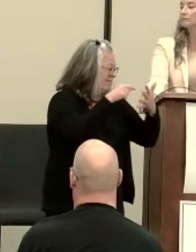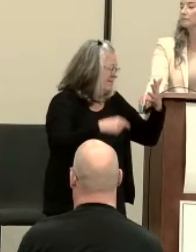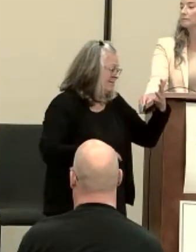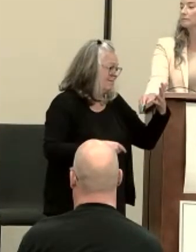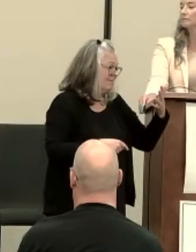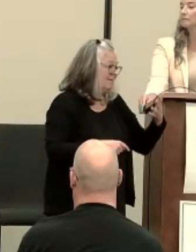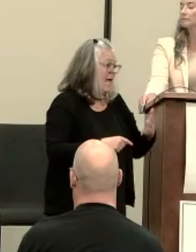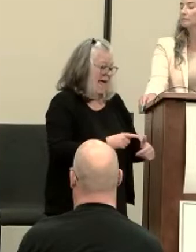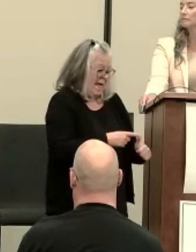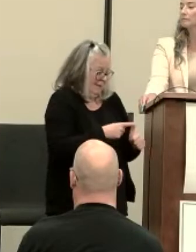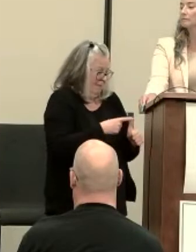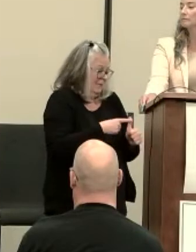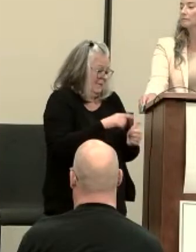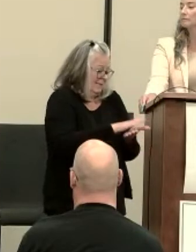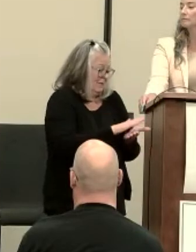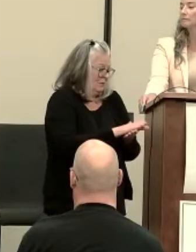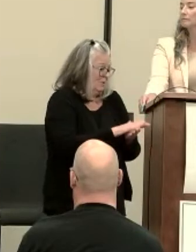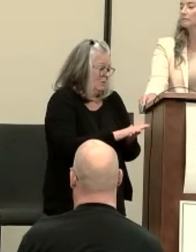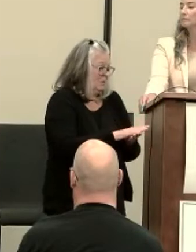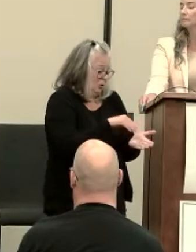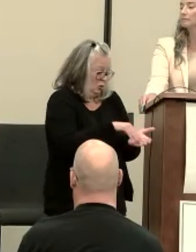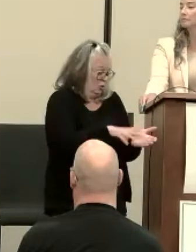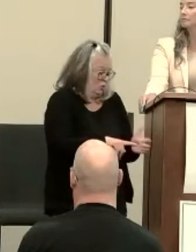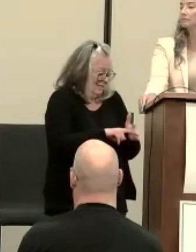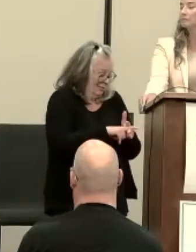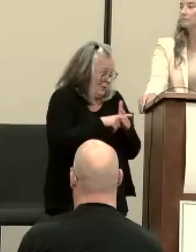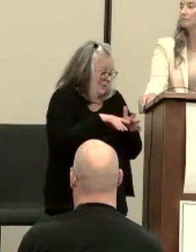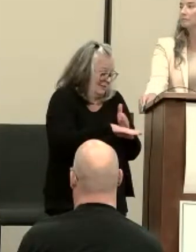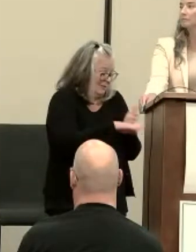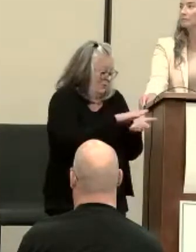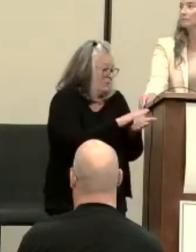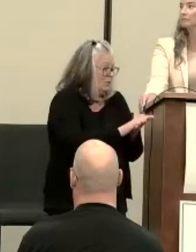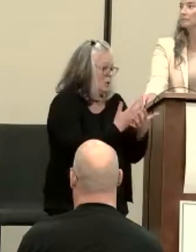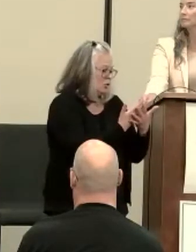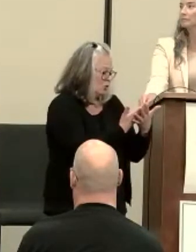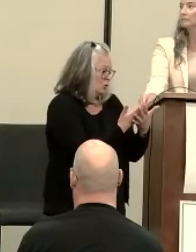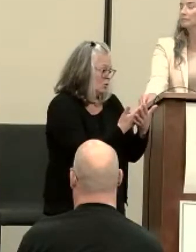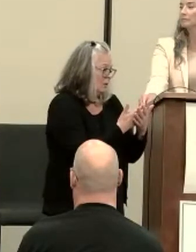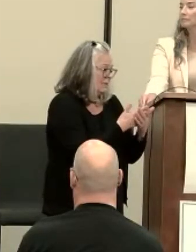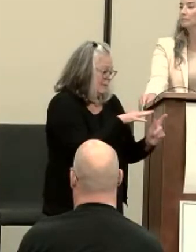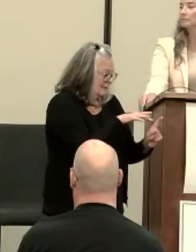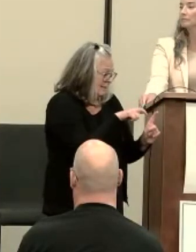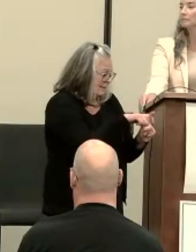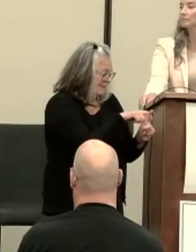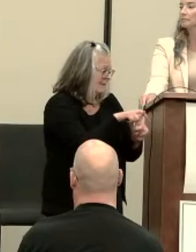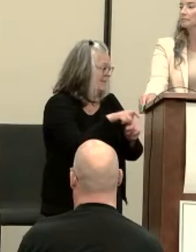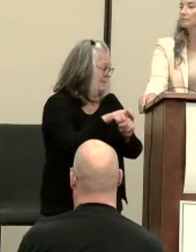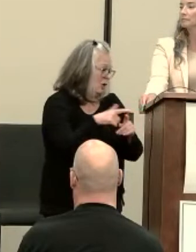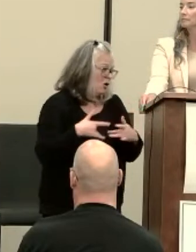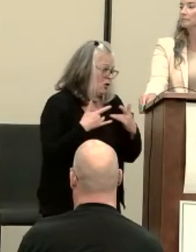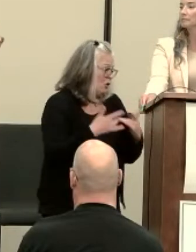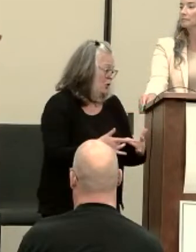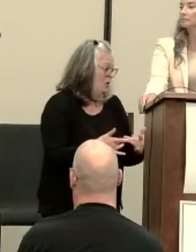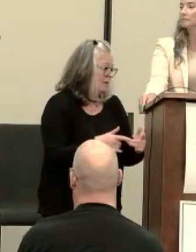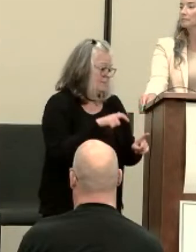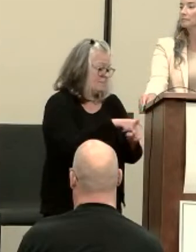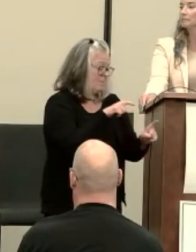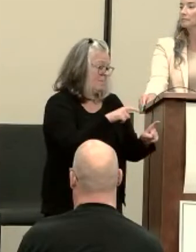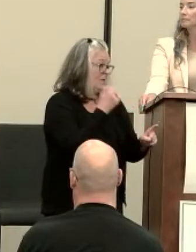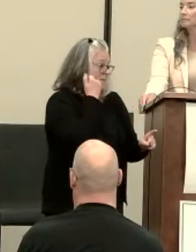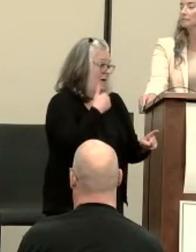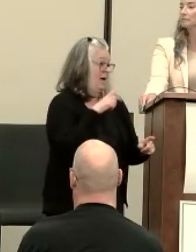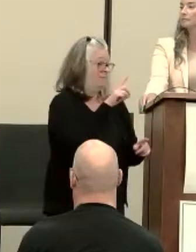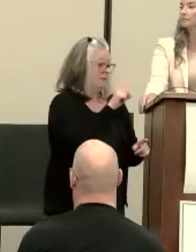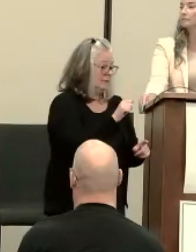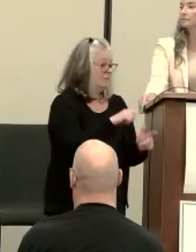the very beginning of a student's life that we're screening to make sure that we're able to detect if there's a disability